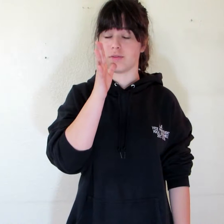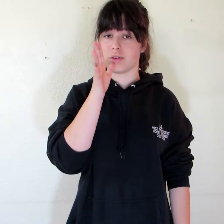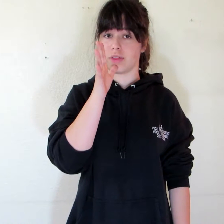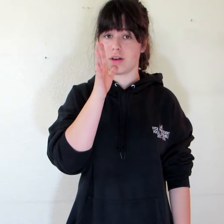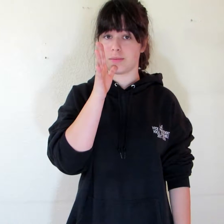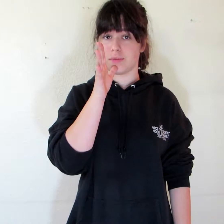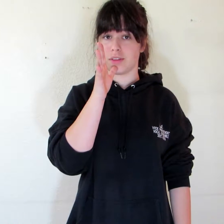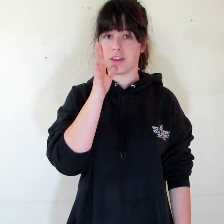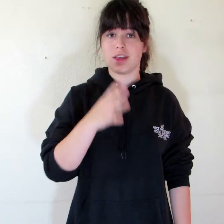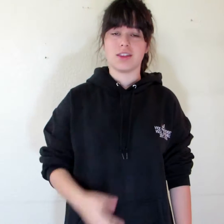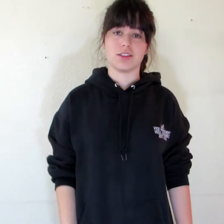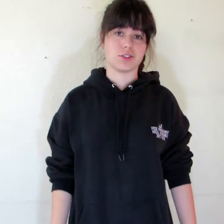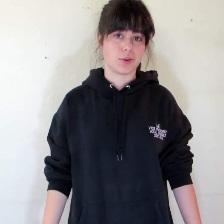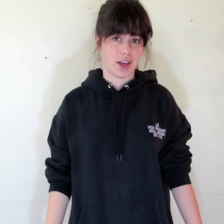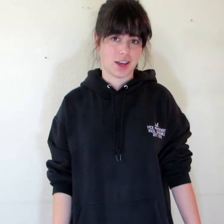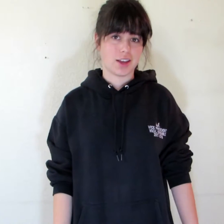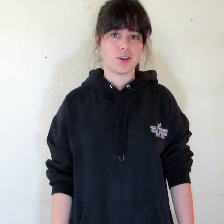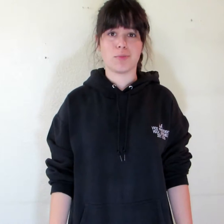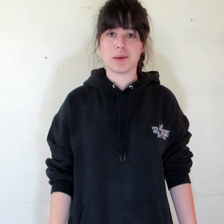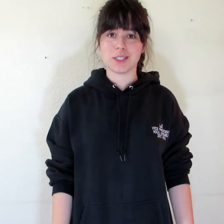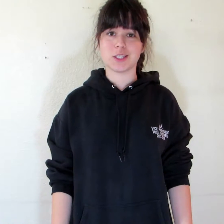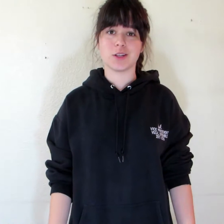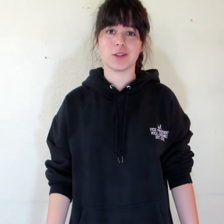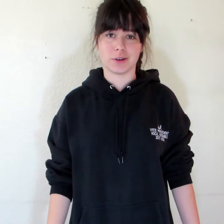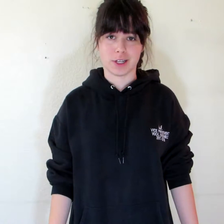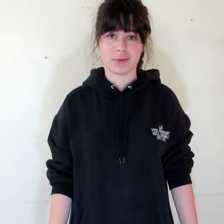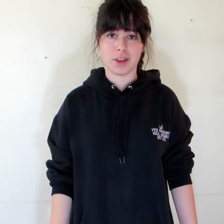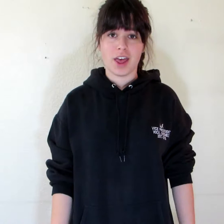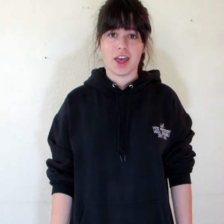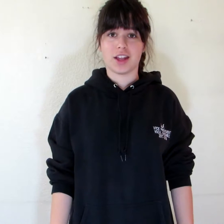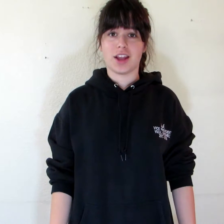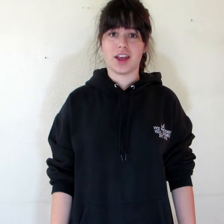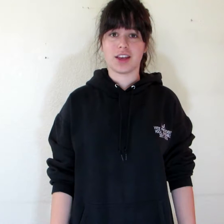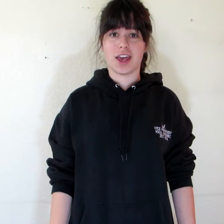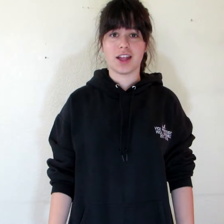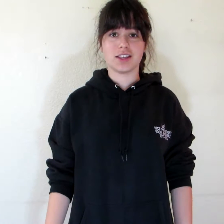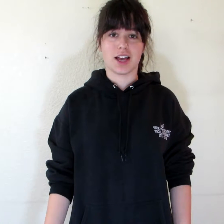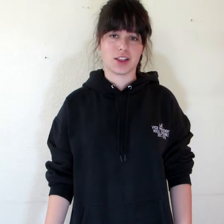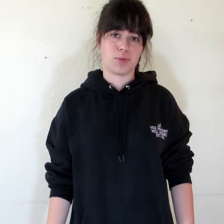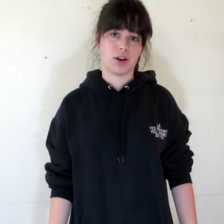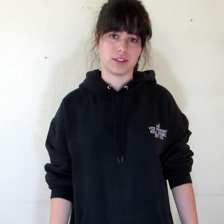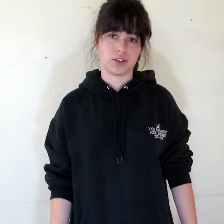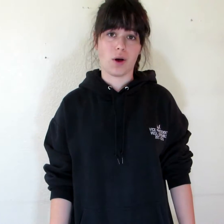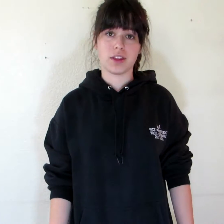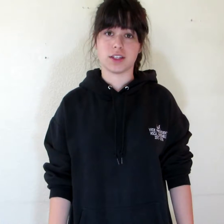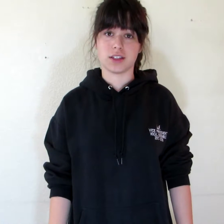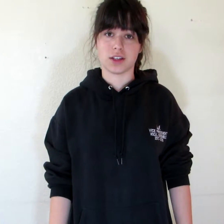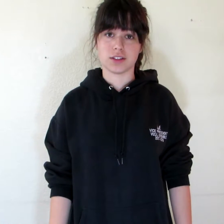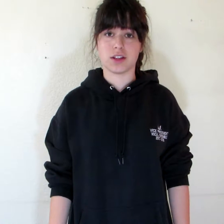their thumb, this is okay. Your baby's still learning and it can't exactly process all the details that